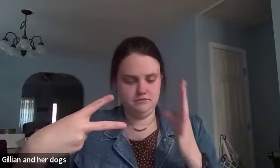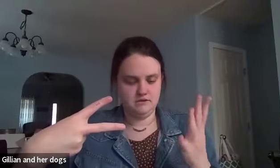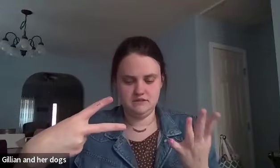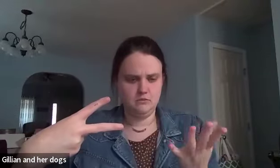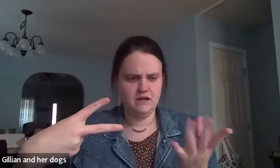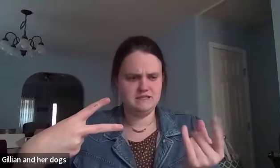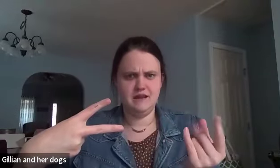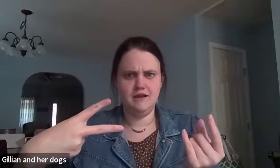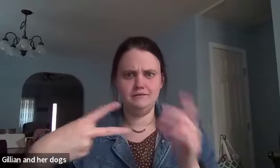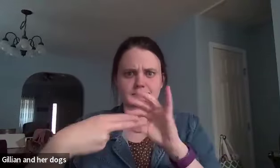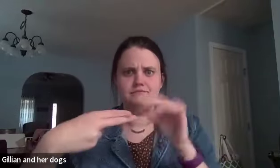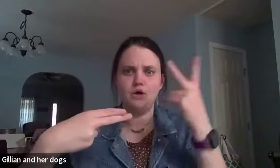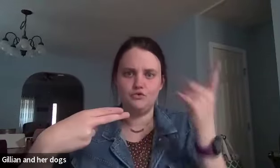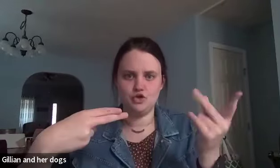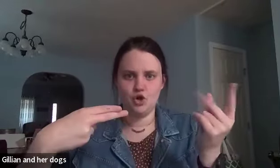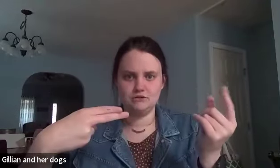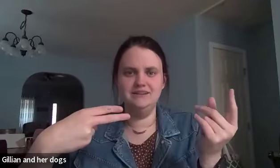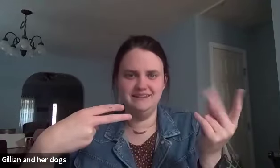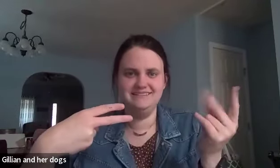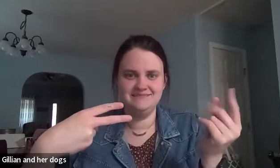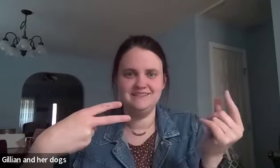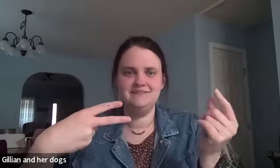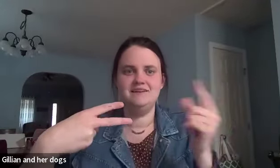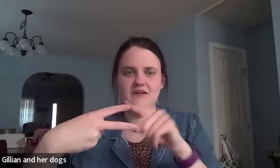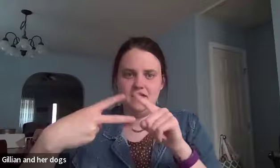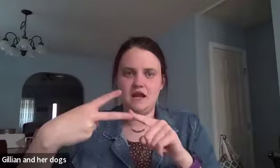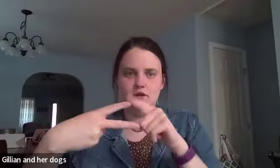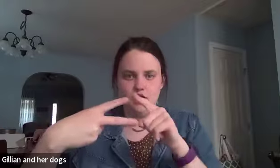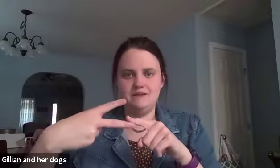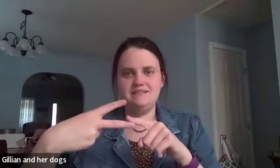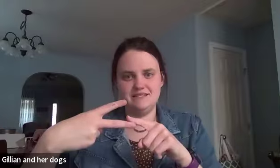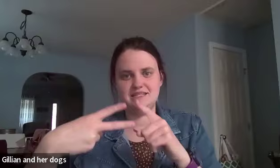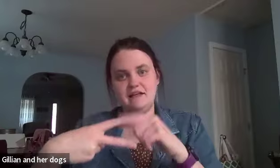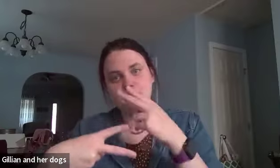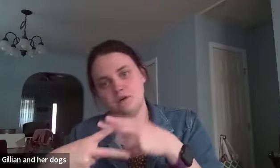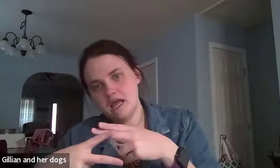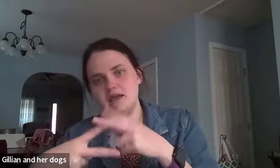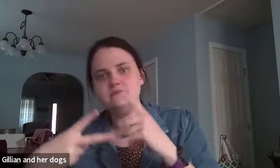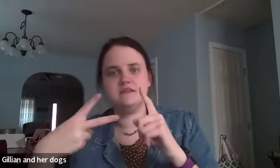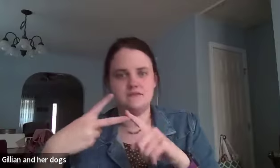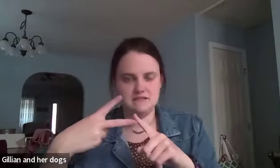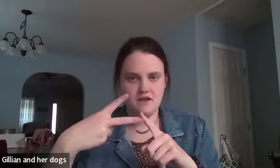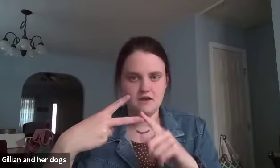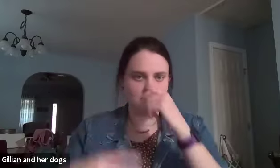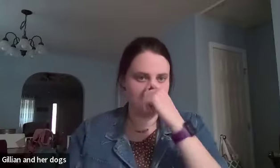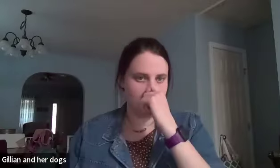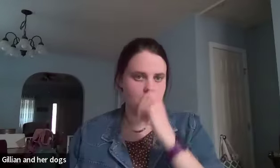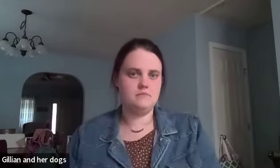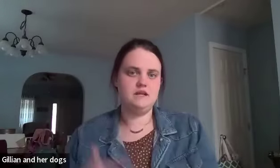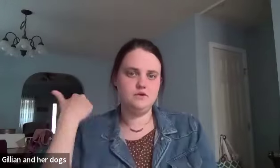Oops, I don't know why I said cat. Both dog. And then I would go into listing like their names and things like that. But if you